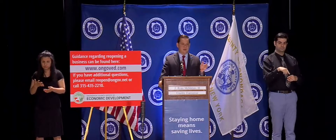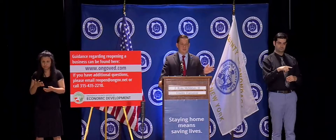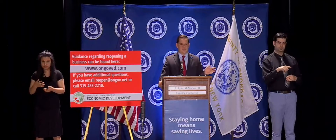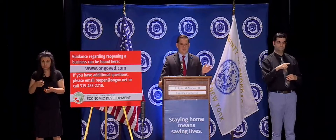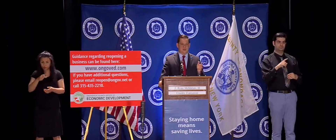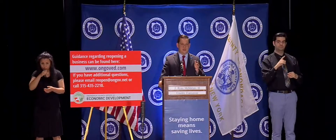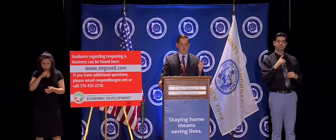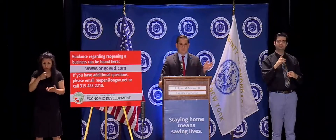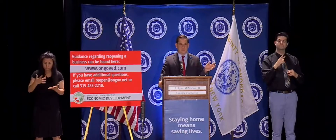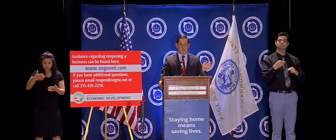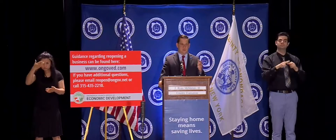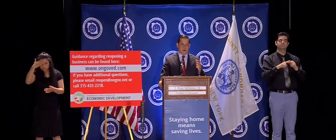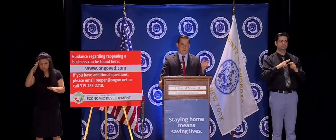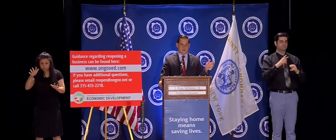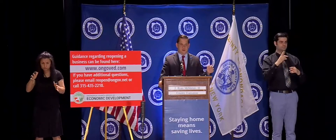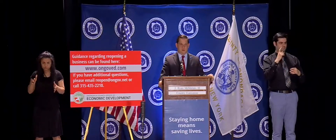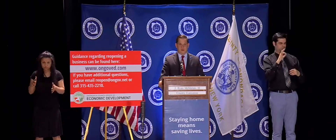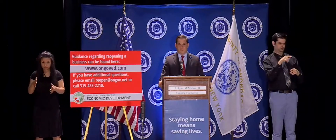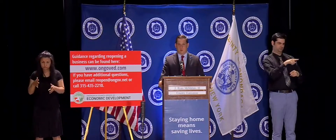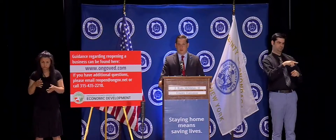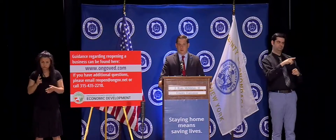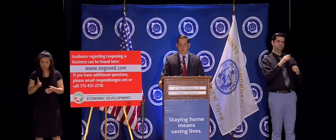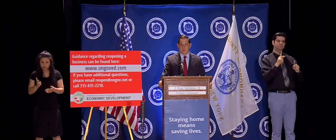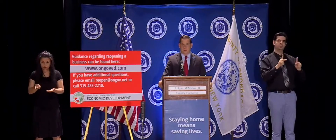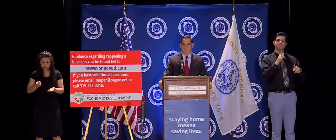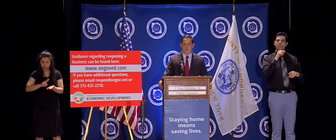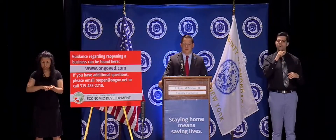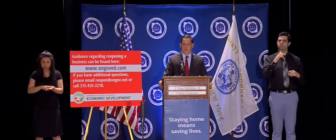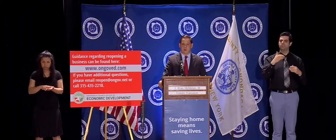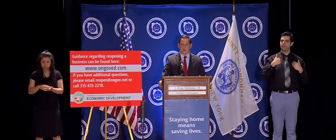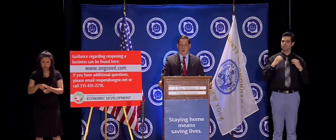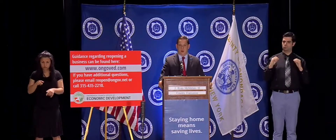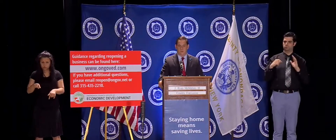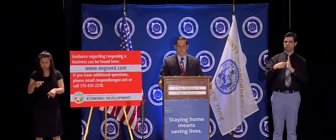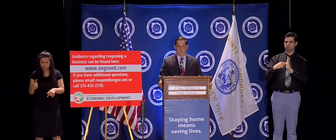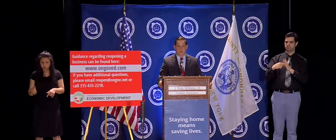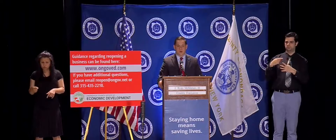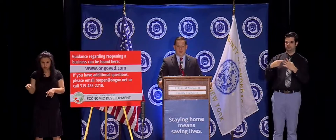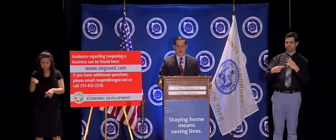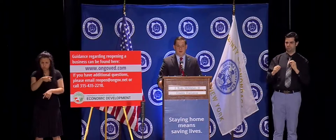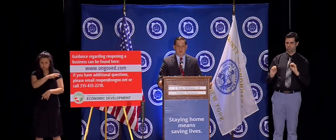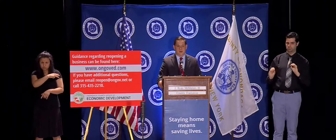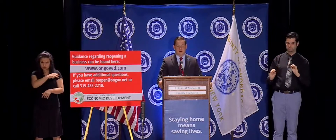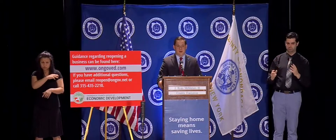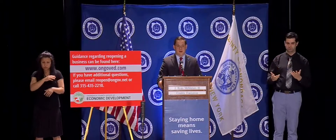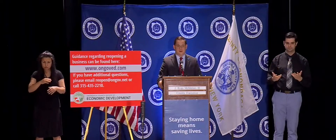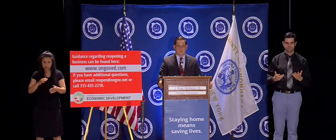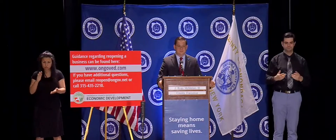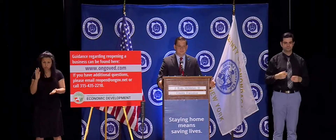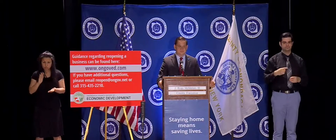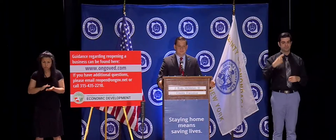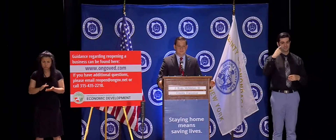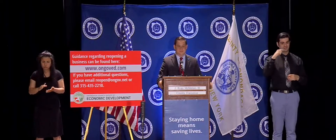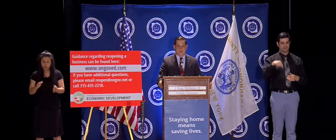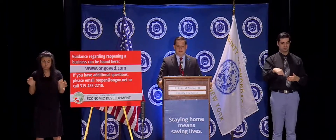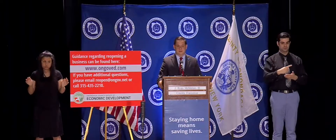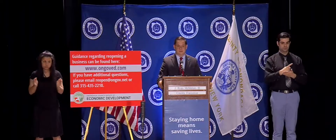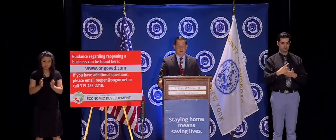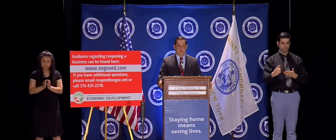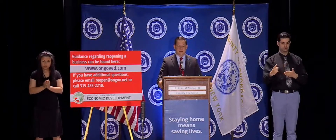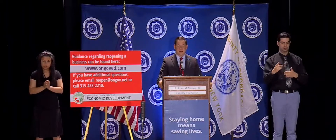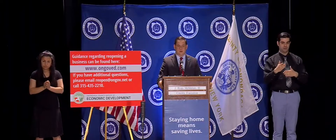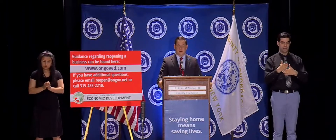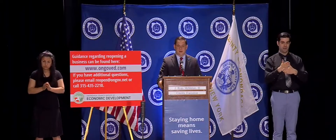our 7-day community spread average is going to be under 20 this week unless we get a big number tomorrow. And